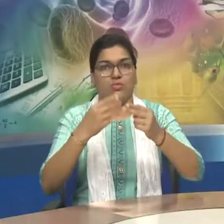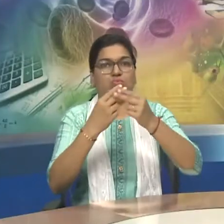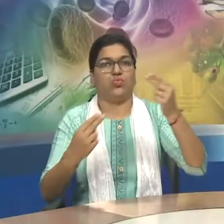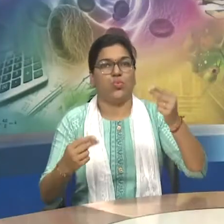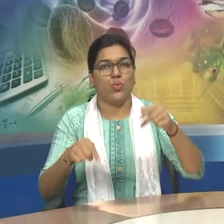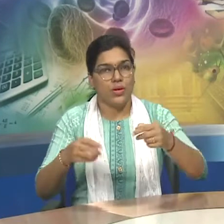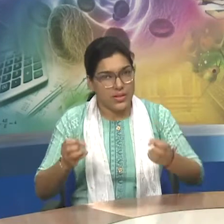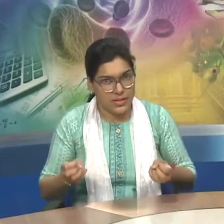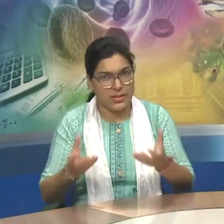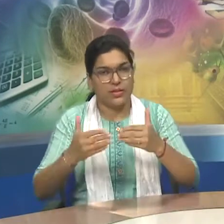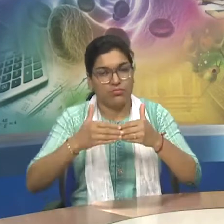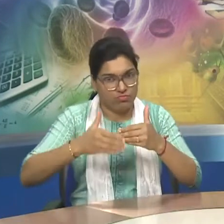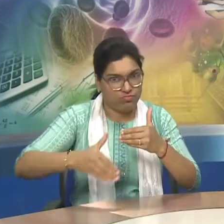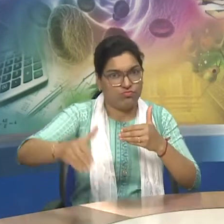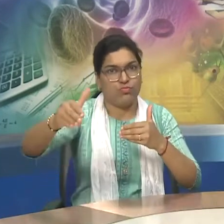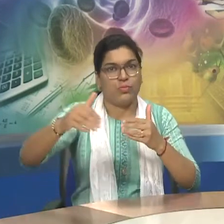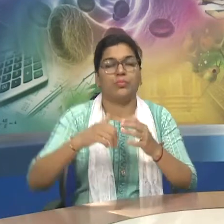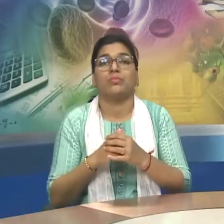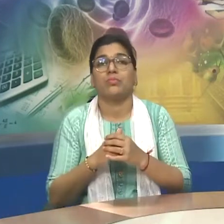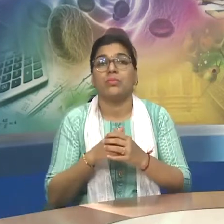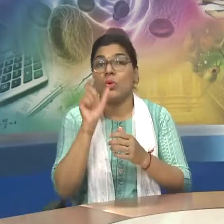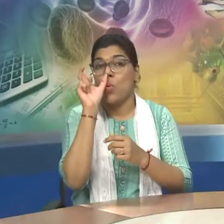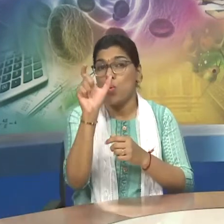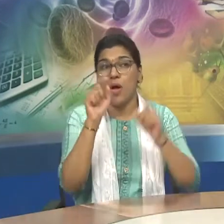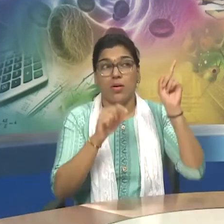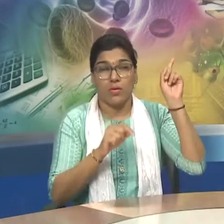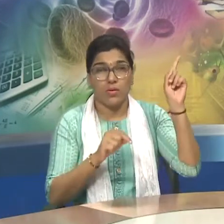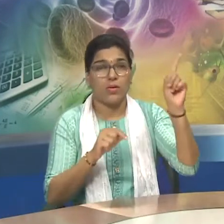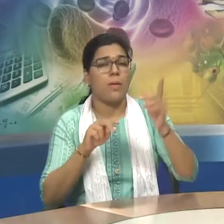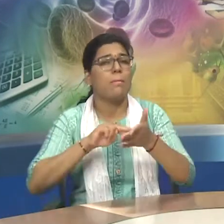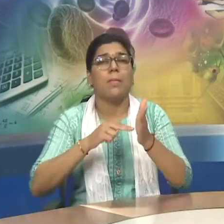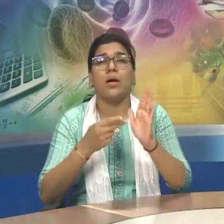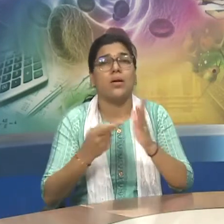Let's begin with the story.